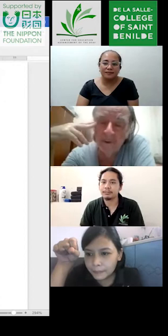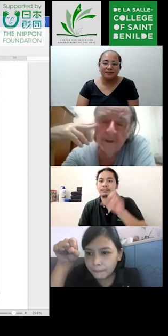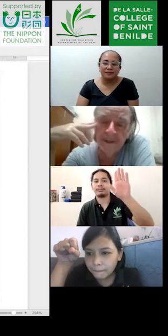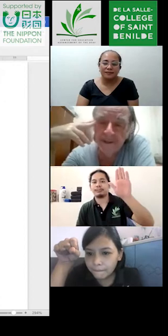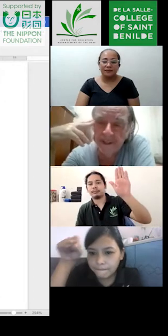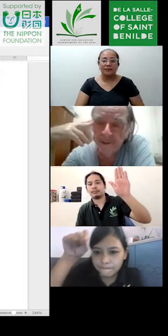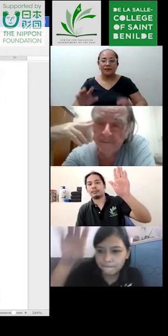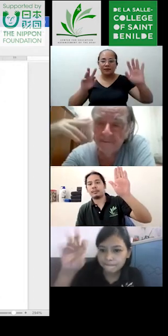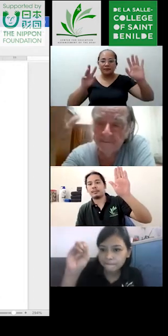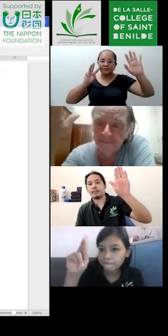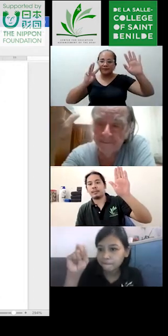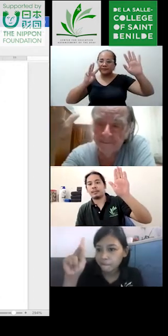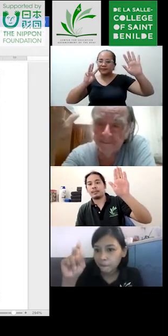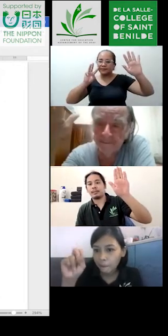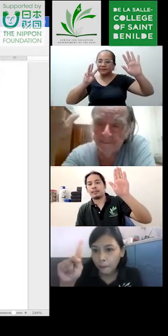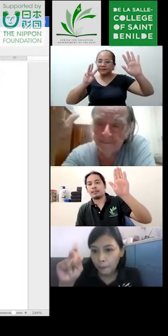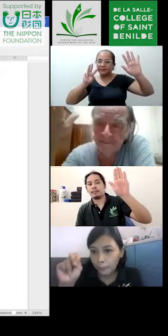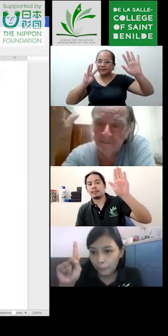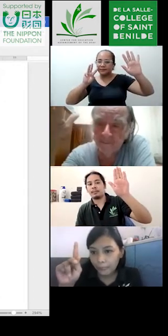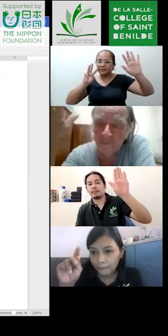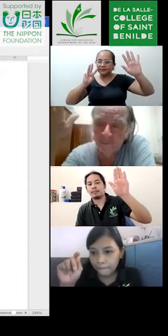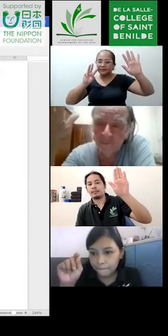Now, orientation